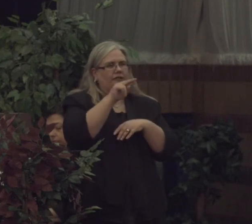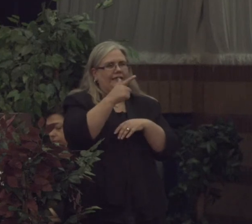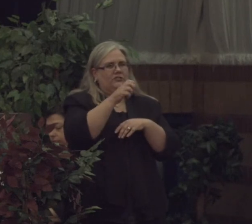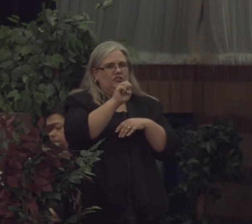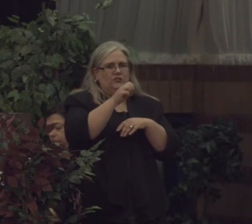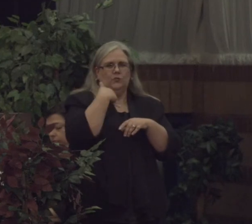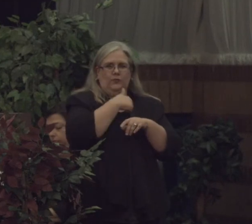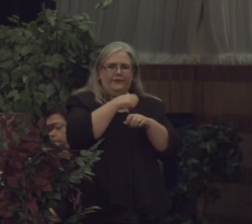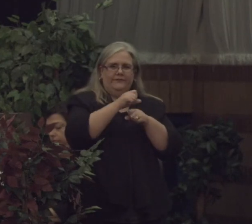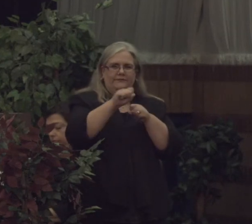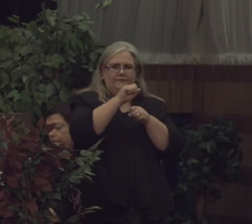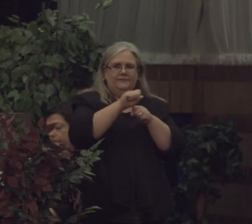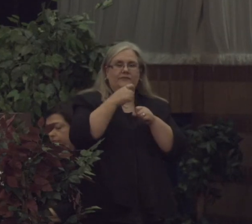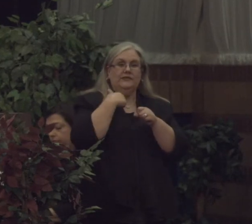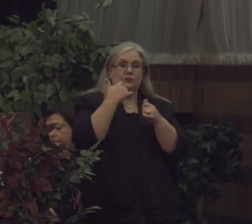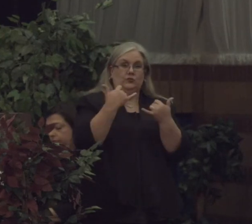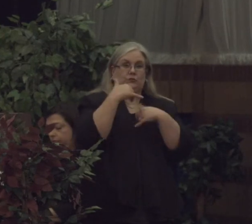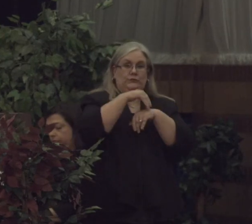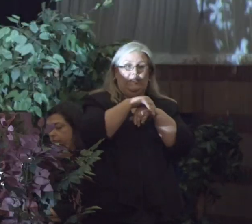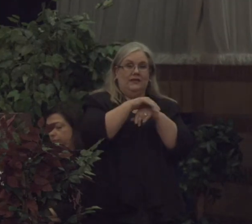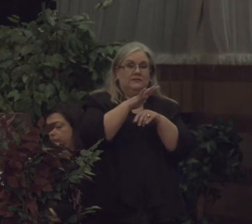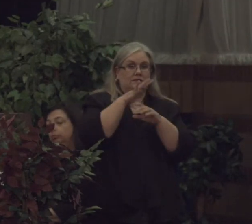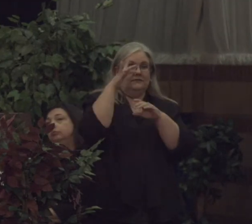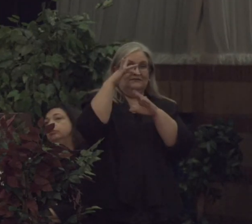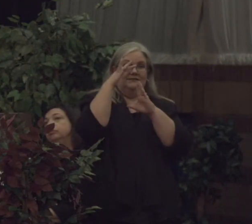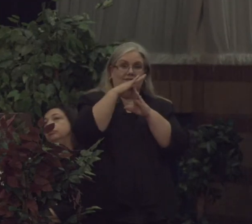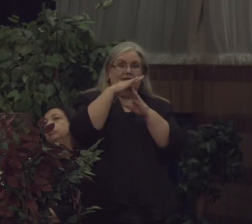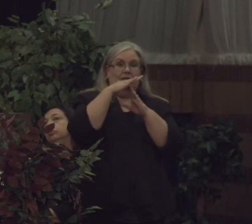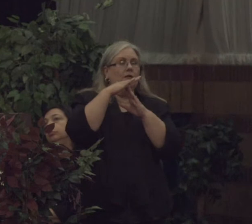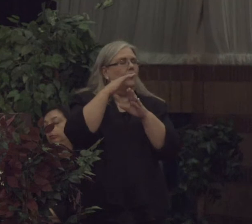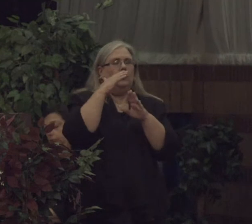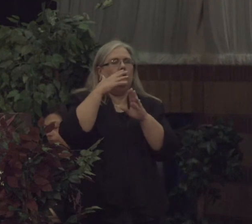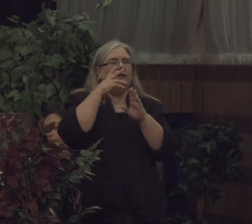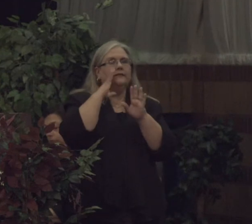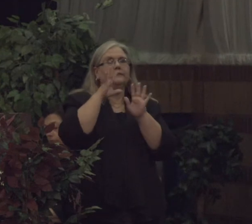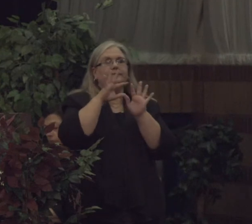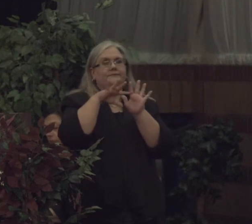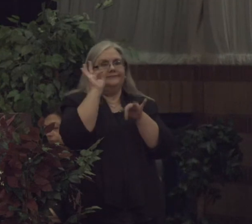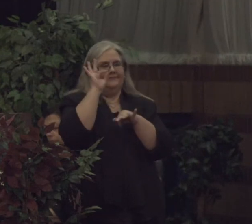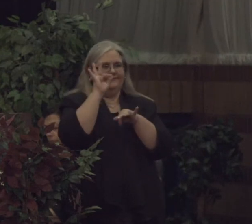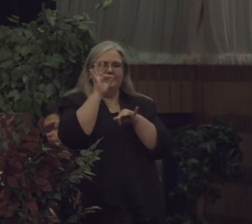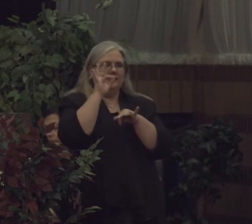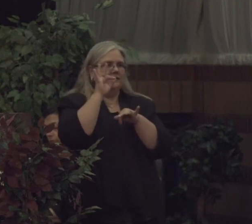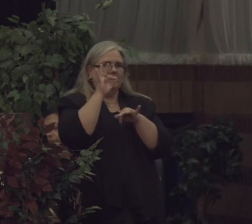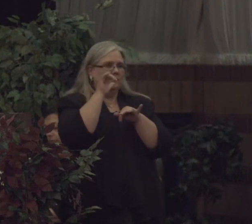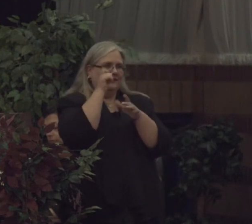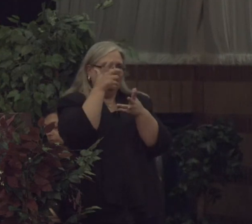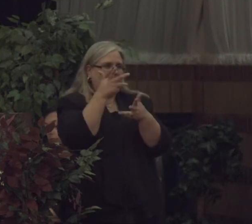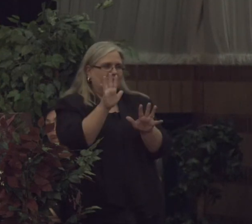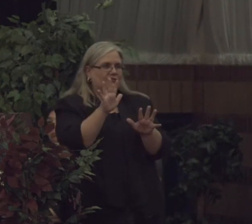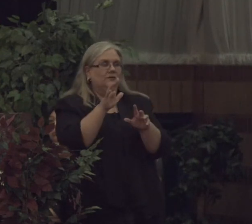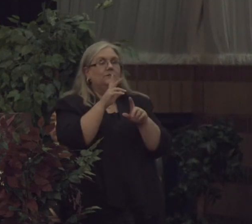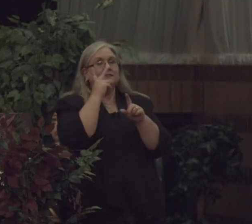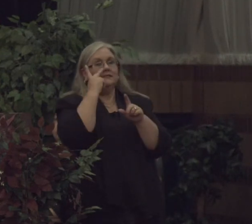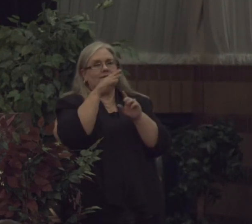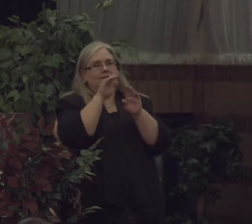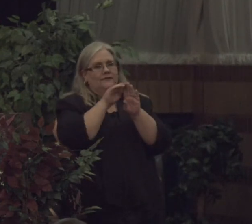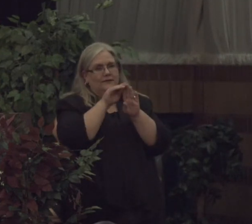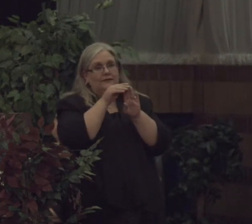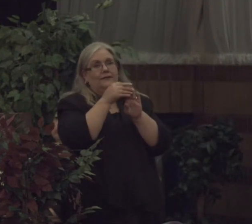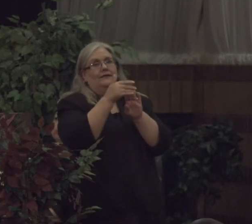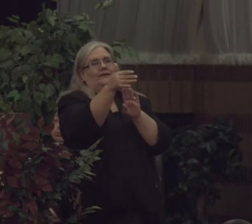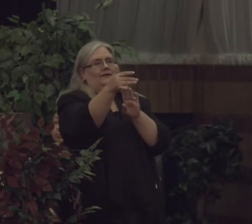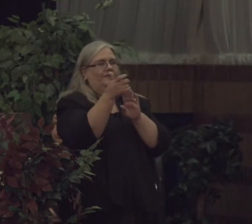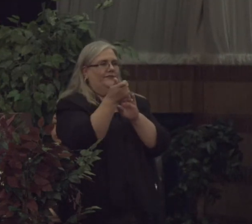tonight, at its apex, we discover we are not at the finish line. Instead, we find a whole new range of mountains towering in front of